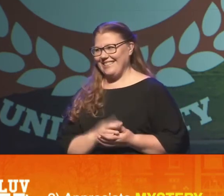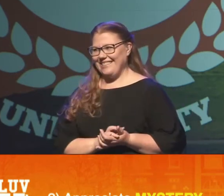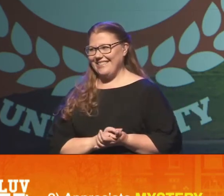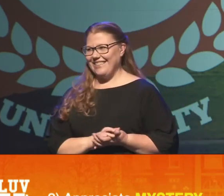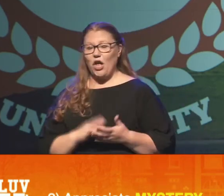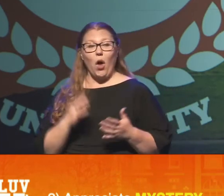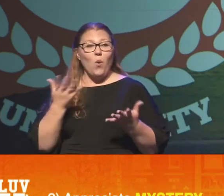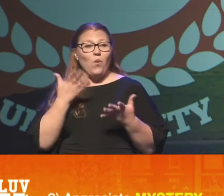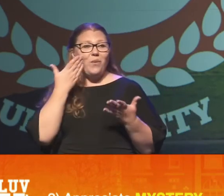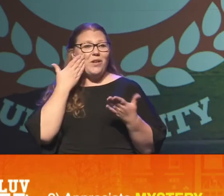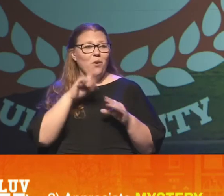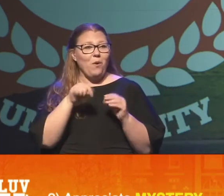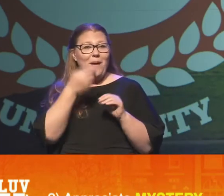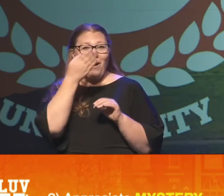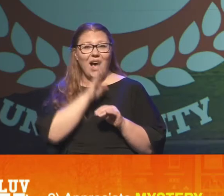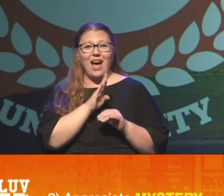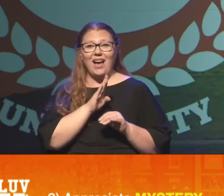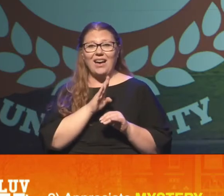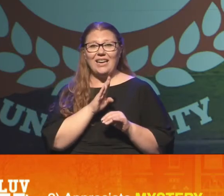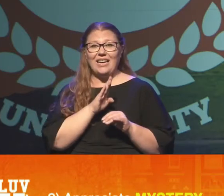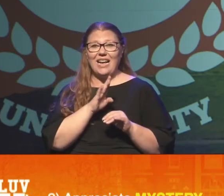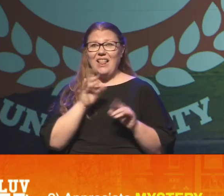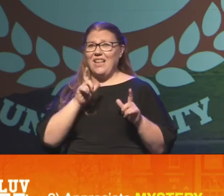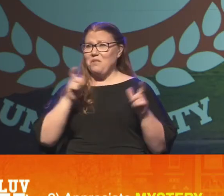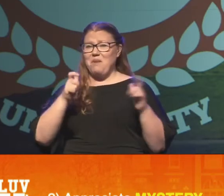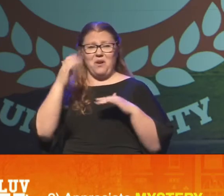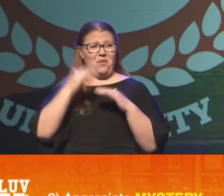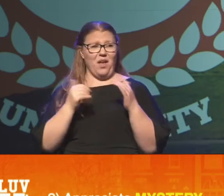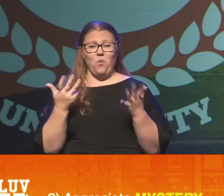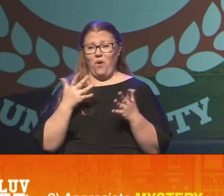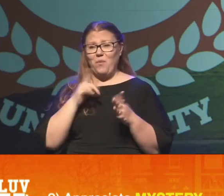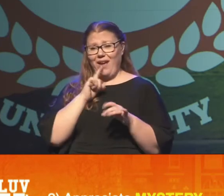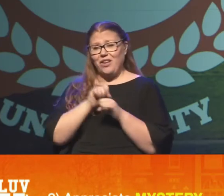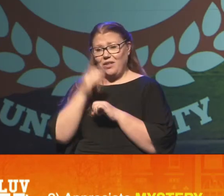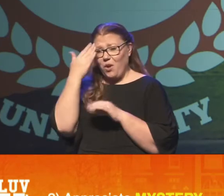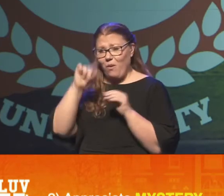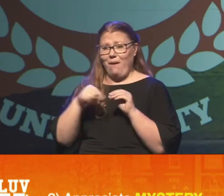What we don't know about God is way more than what we do know about God.